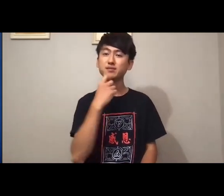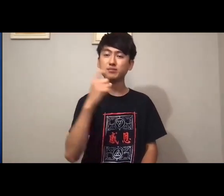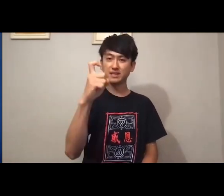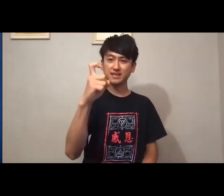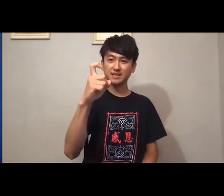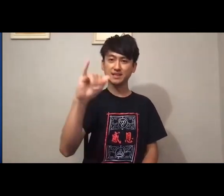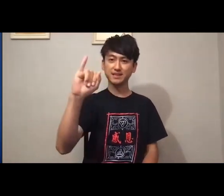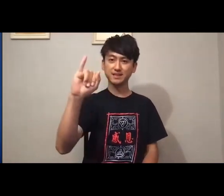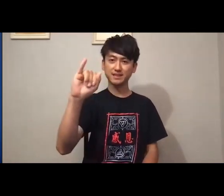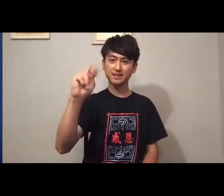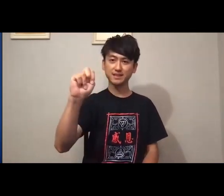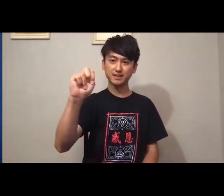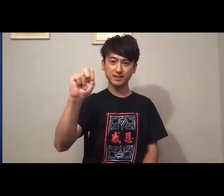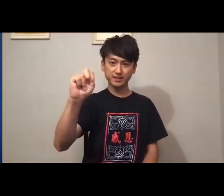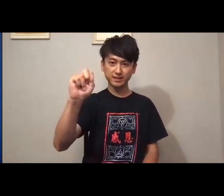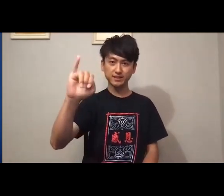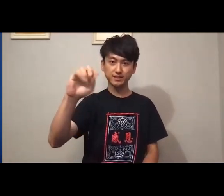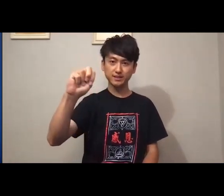Shanghai,